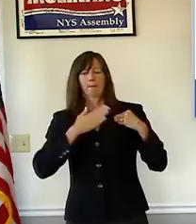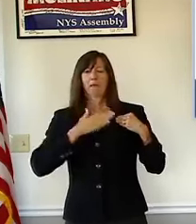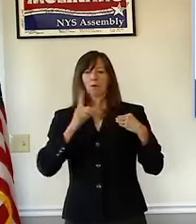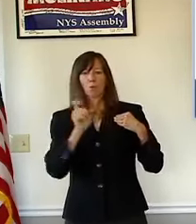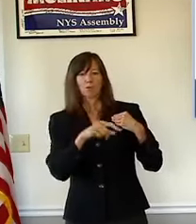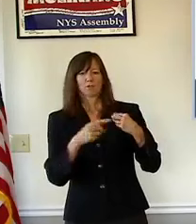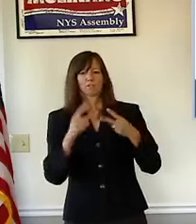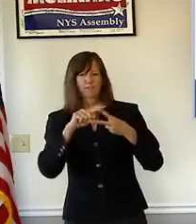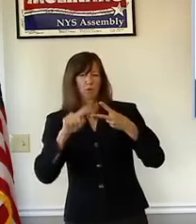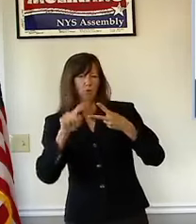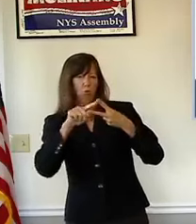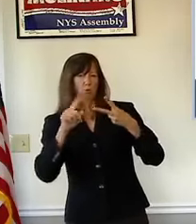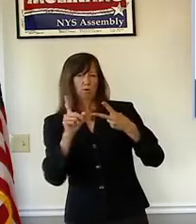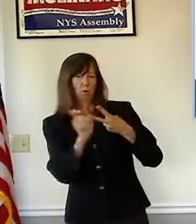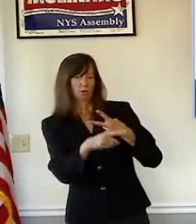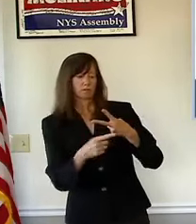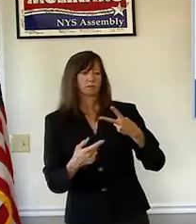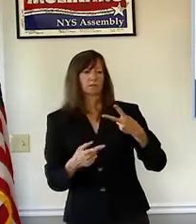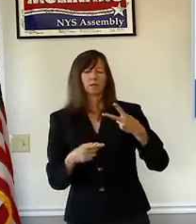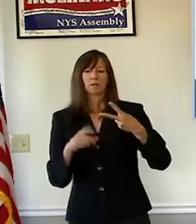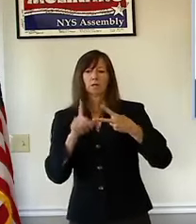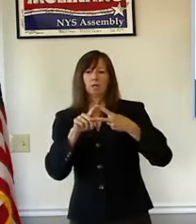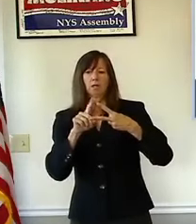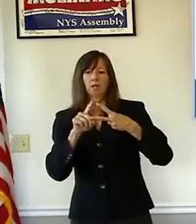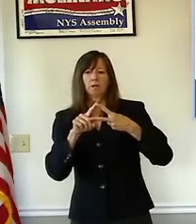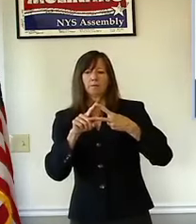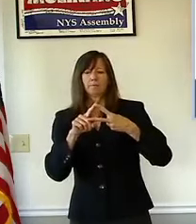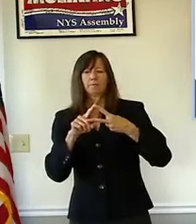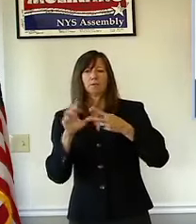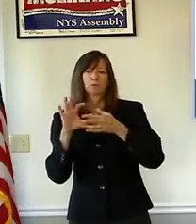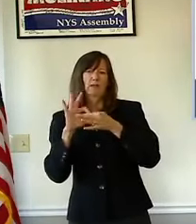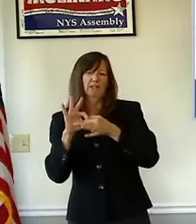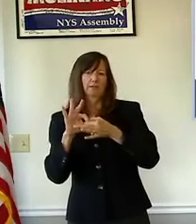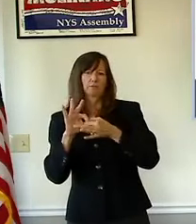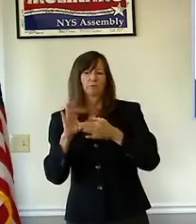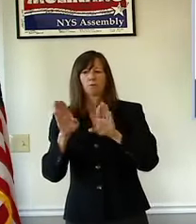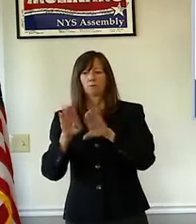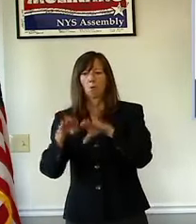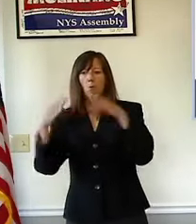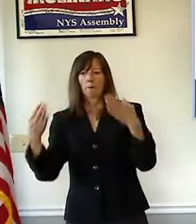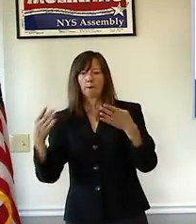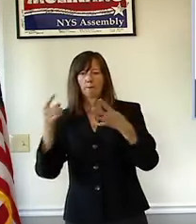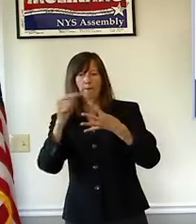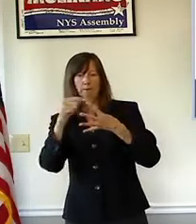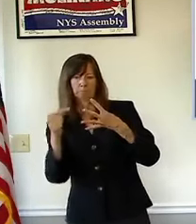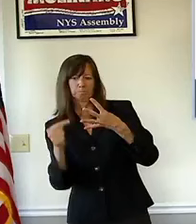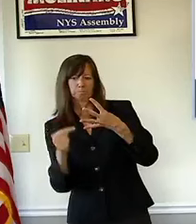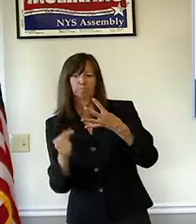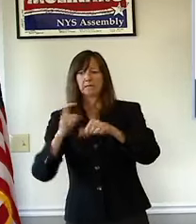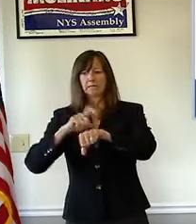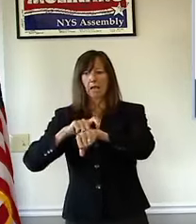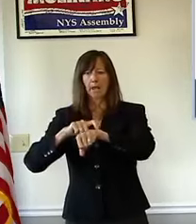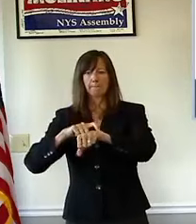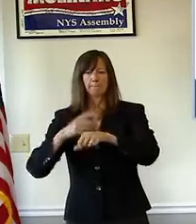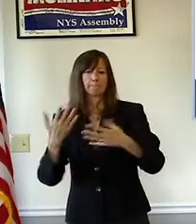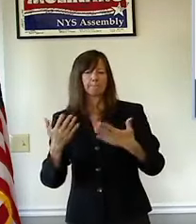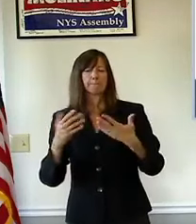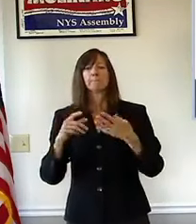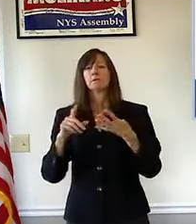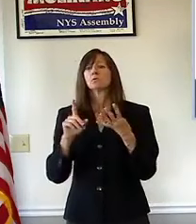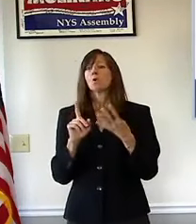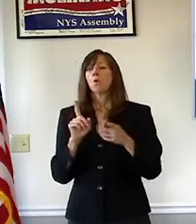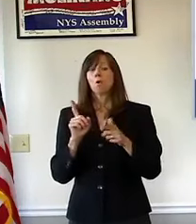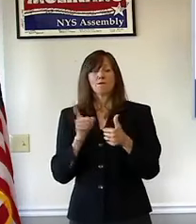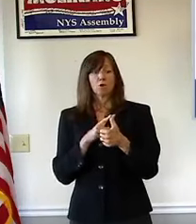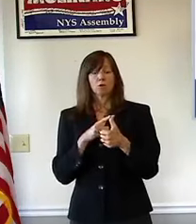do with reopening time frames. First part, with reference to recreation sports